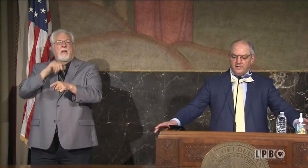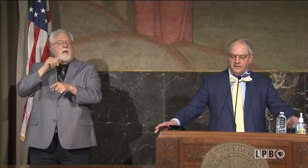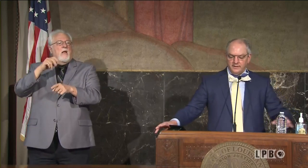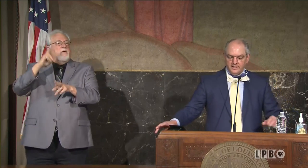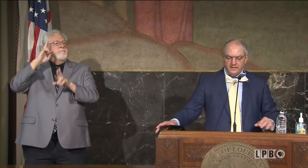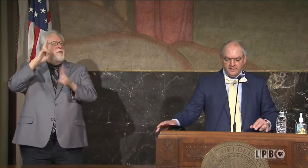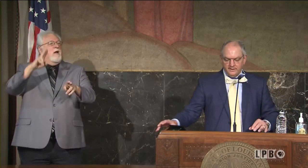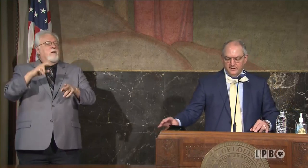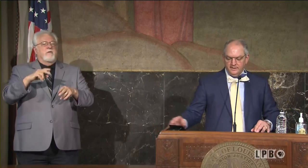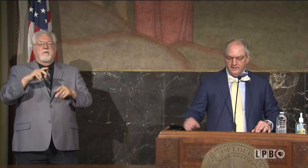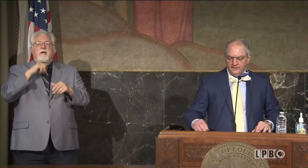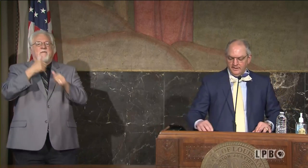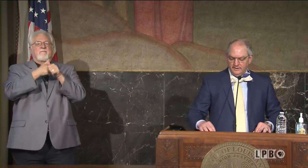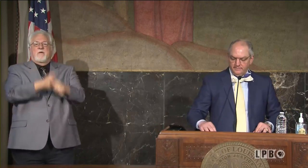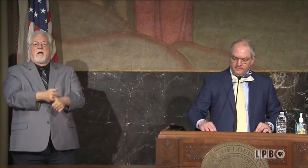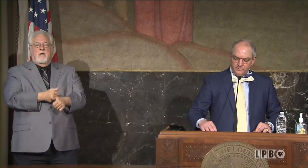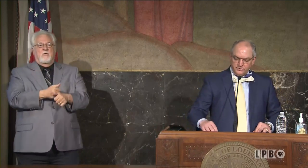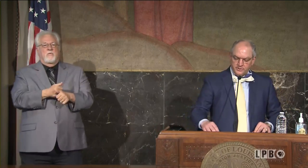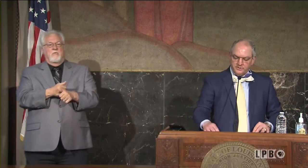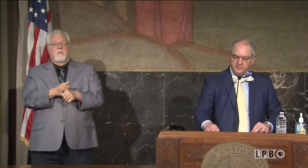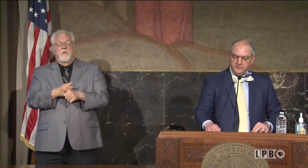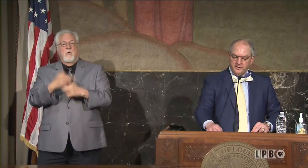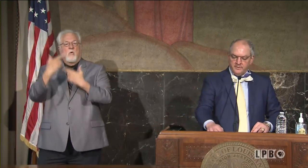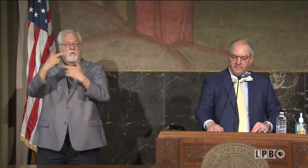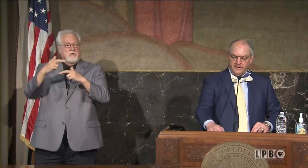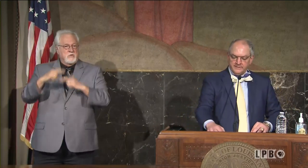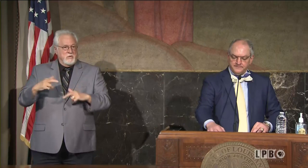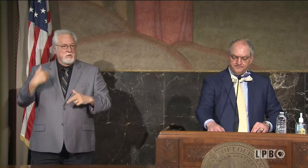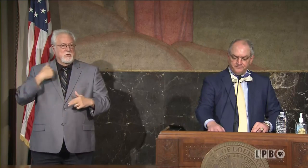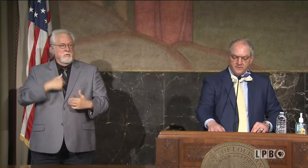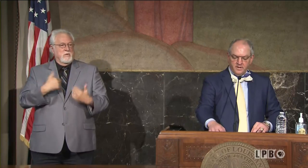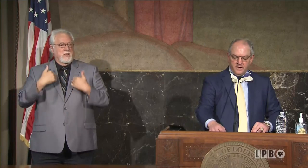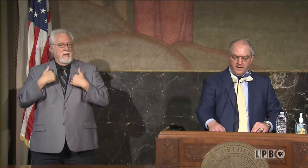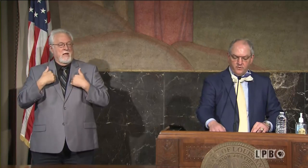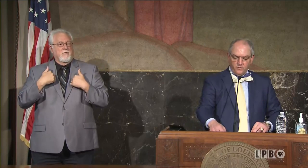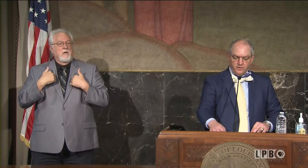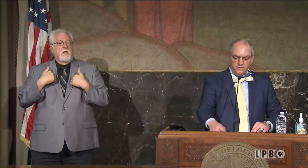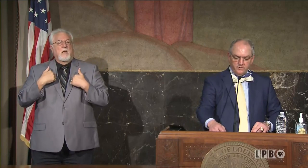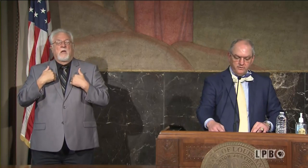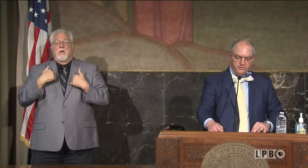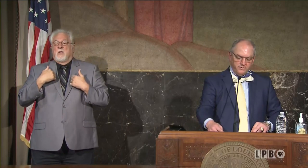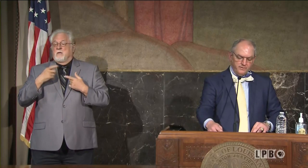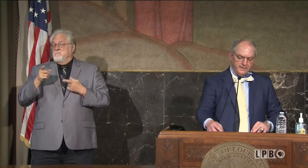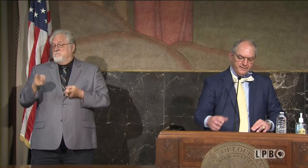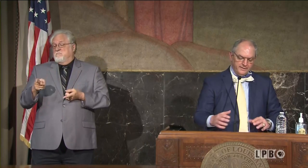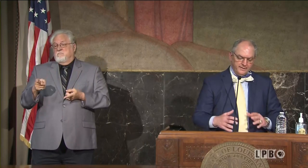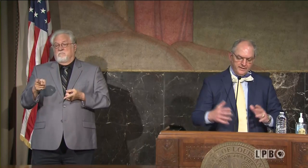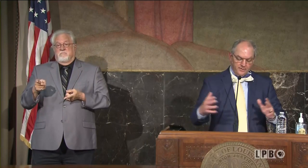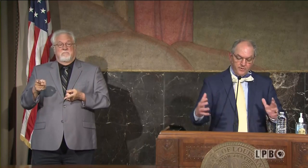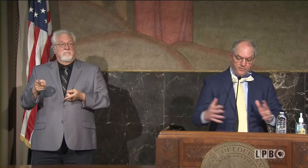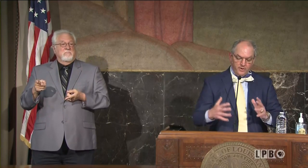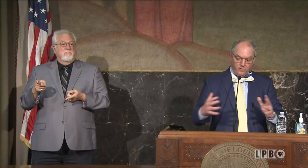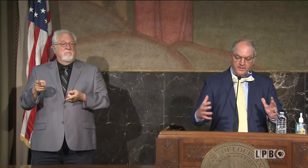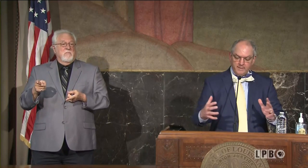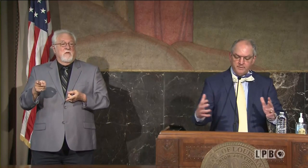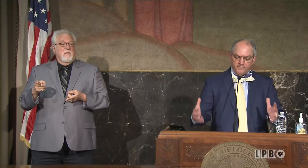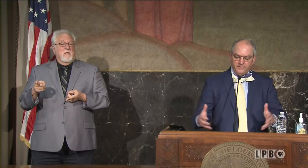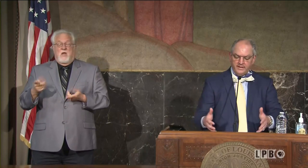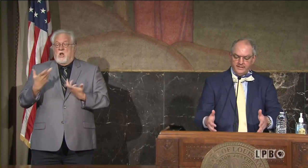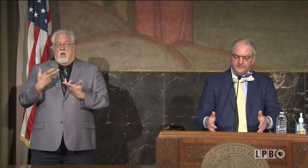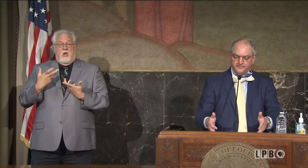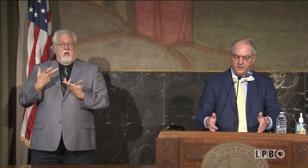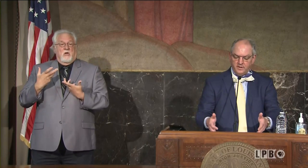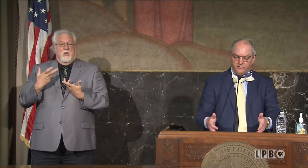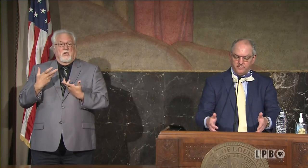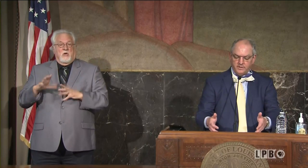honoring the restrictions that are in place in order that we don't want them to